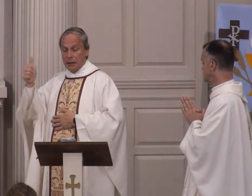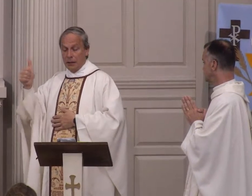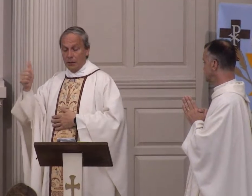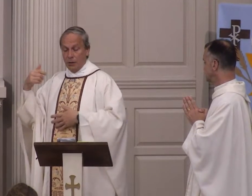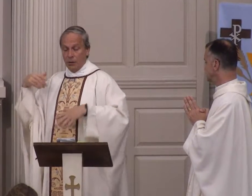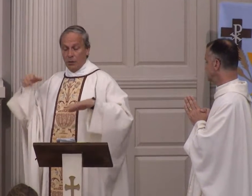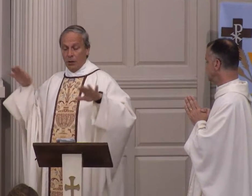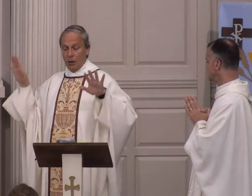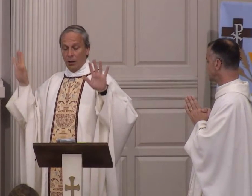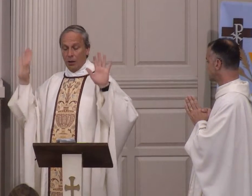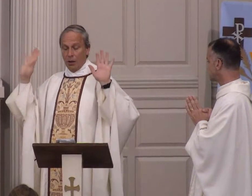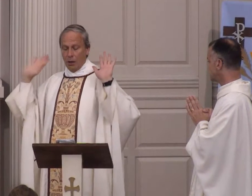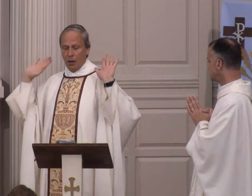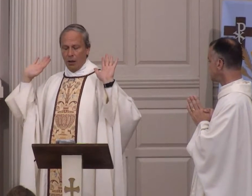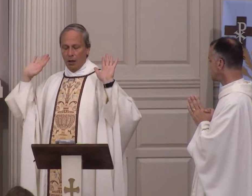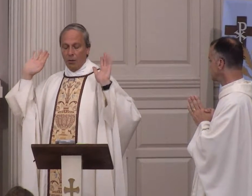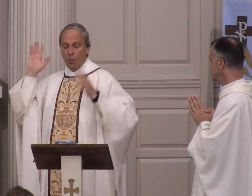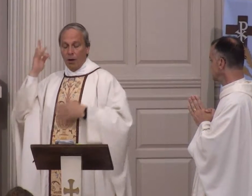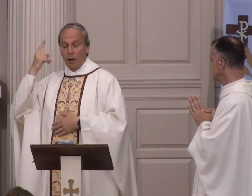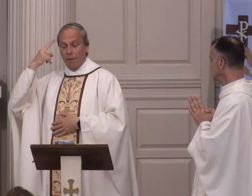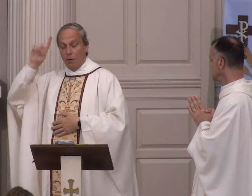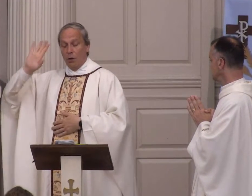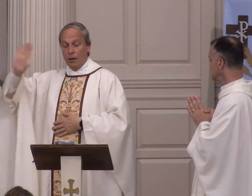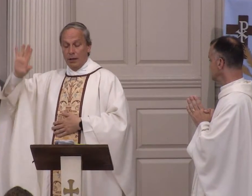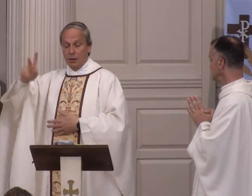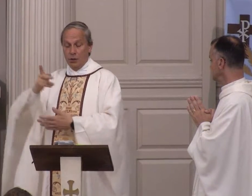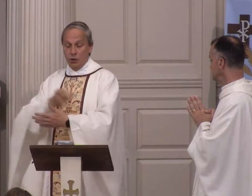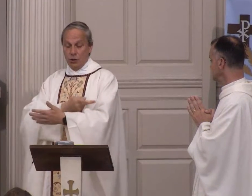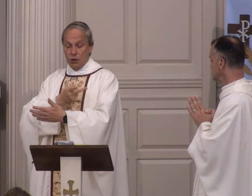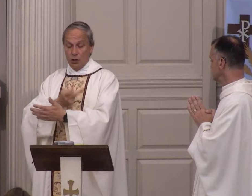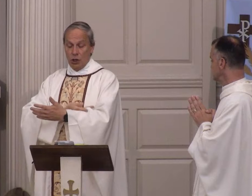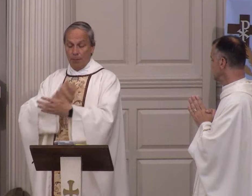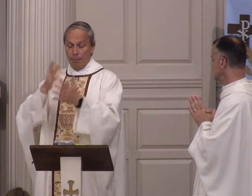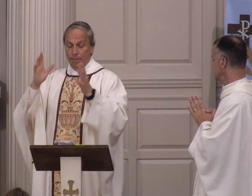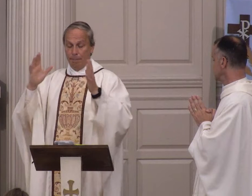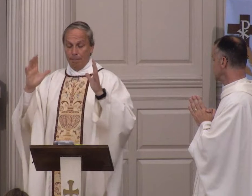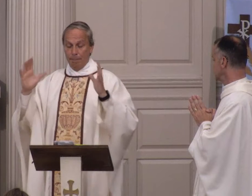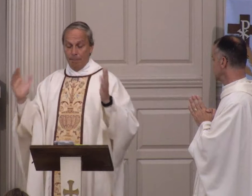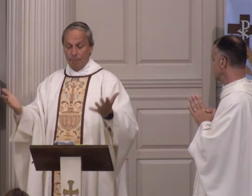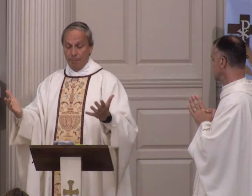who laid down his life for his sheep